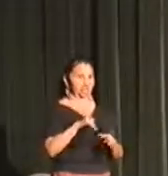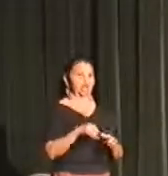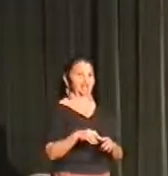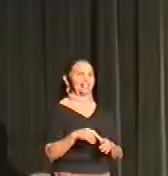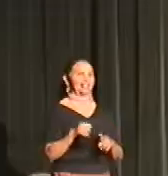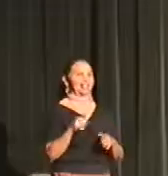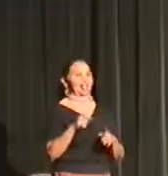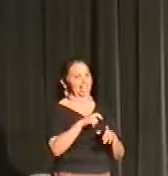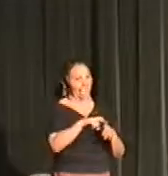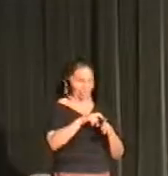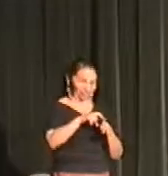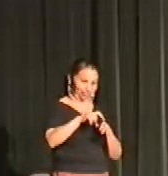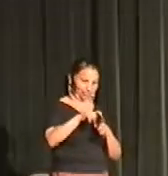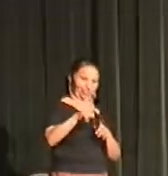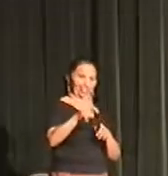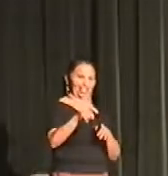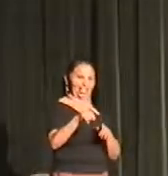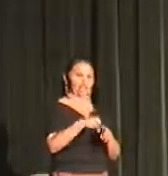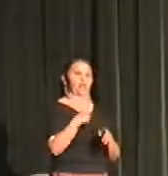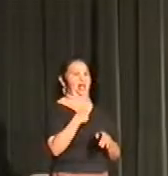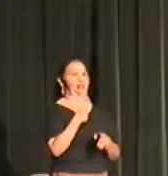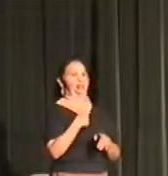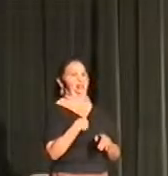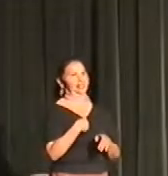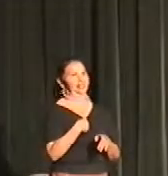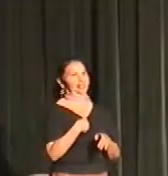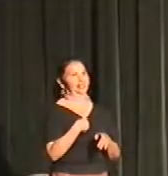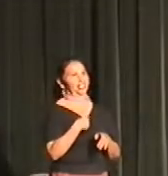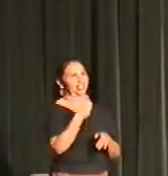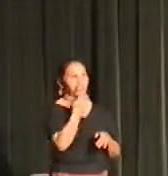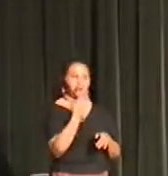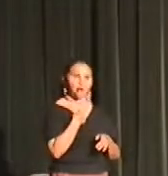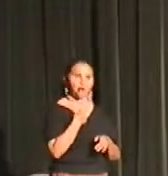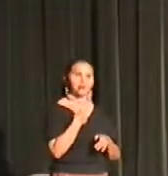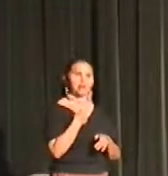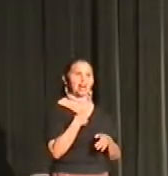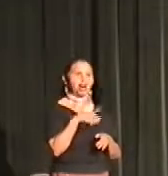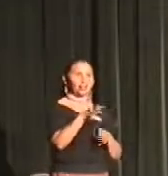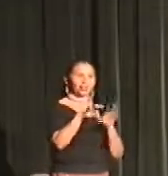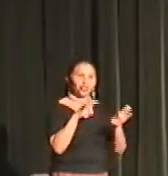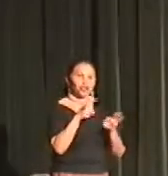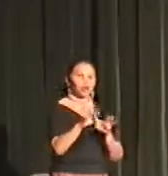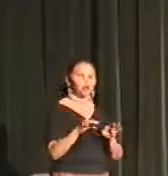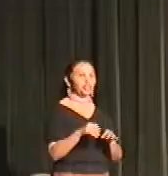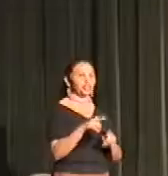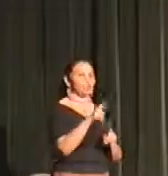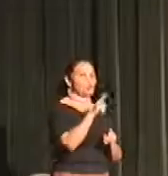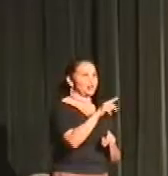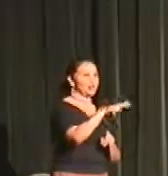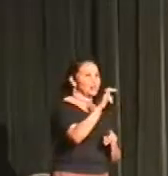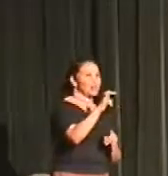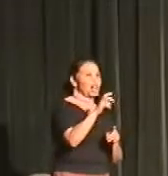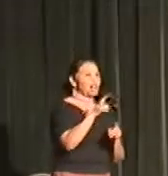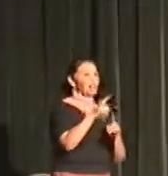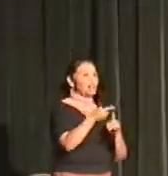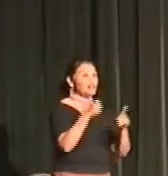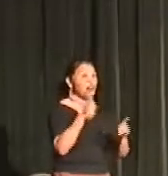while ago now, telling me that I'd been chosen as one of 300 out of 3,000 applicants to go to law school. Woohoo! And I'll tell you, I